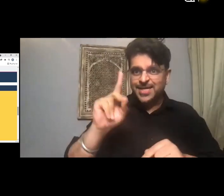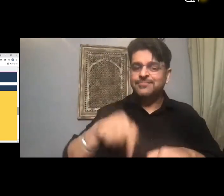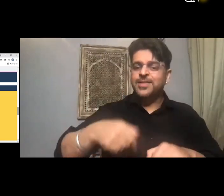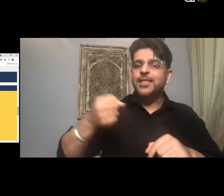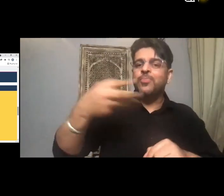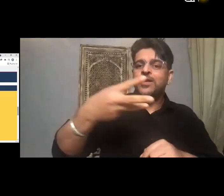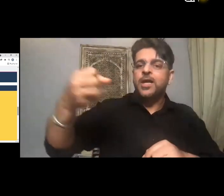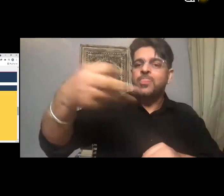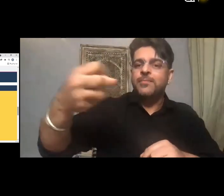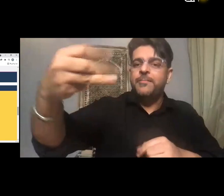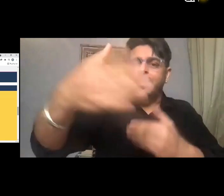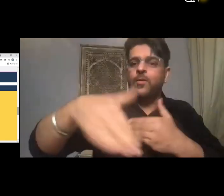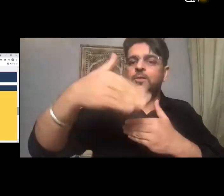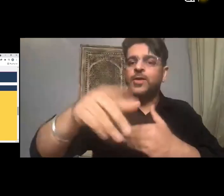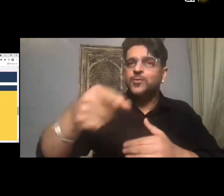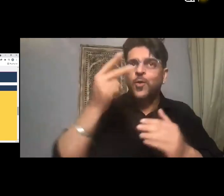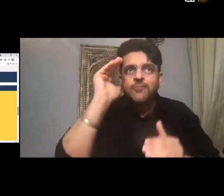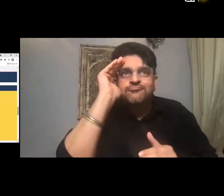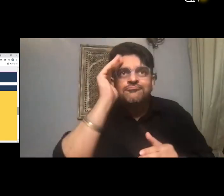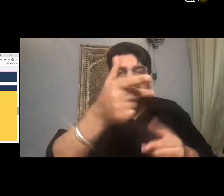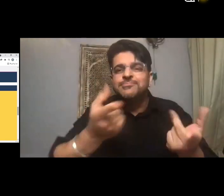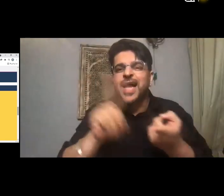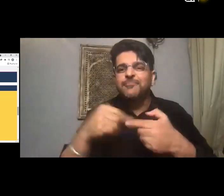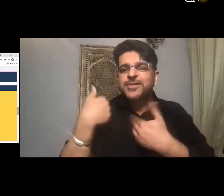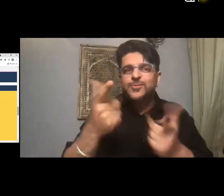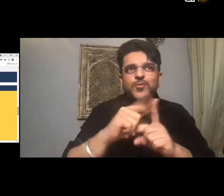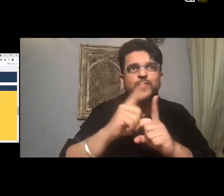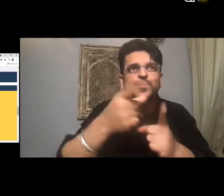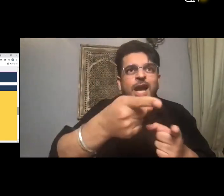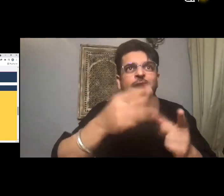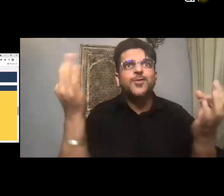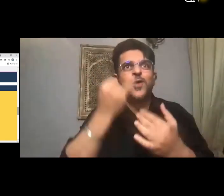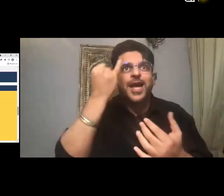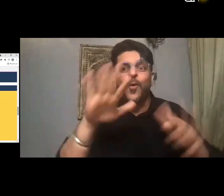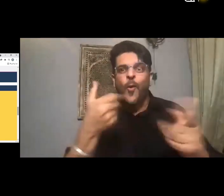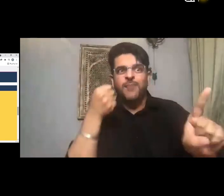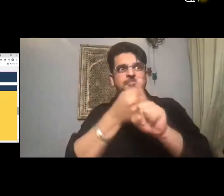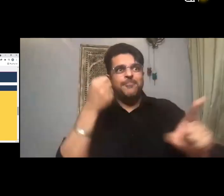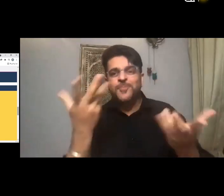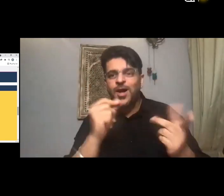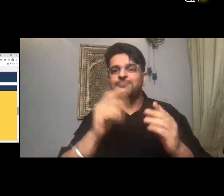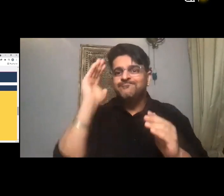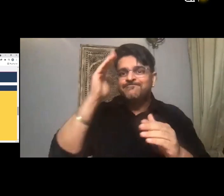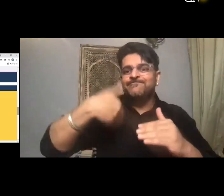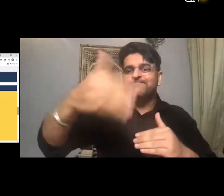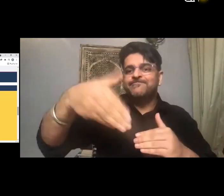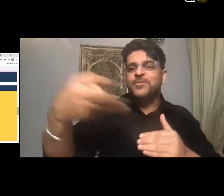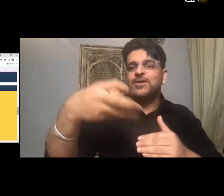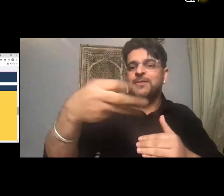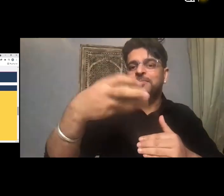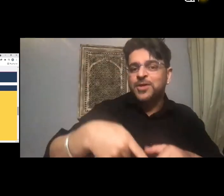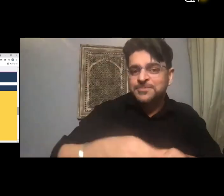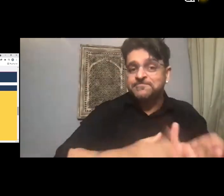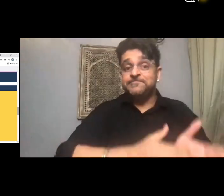like something which is happening right now, the second Manthan. Every quarter we have Manthans, and you will know more about us. You will know what we are doing, what new ideas are coming, how